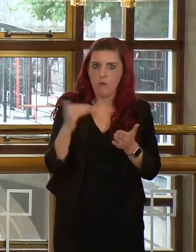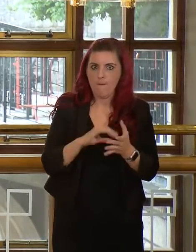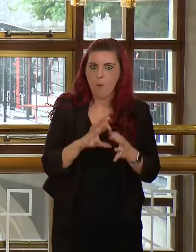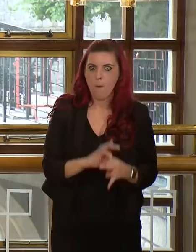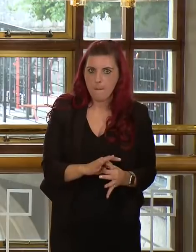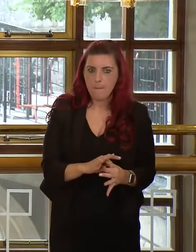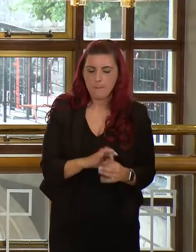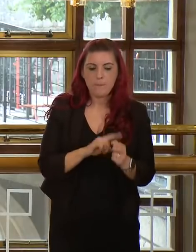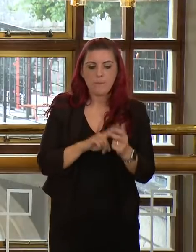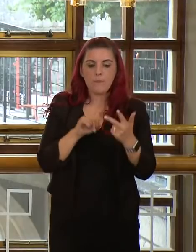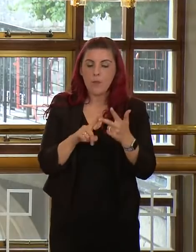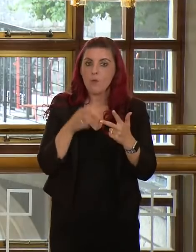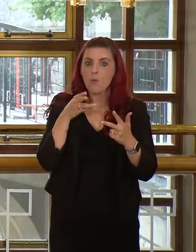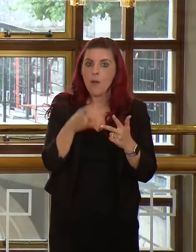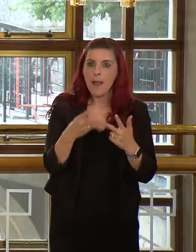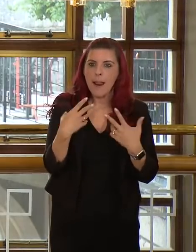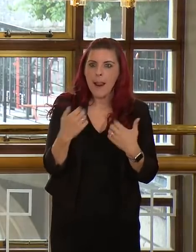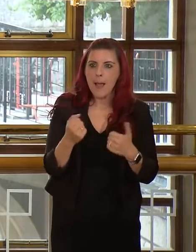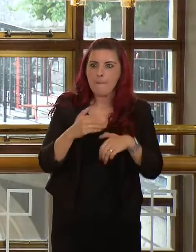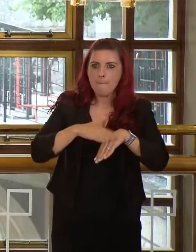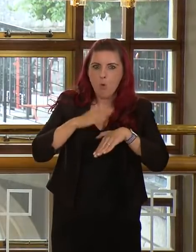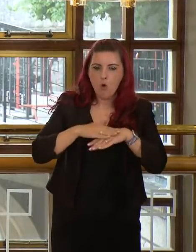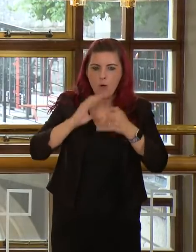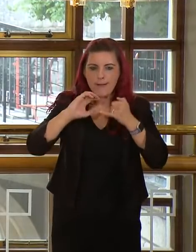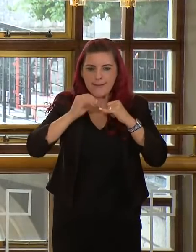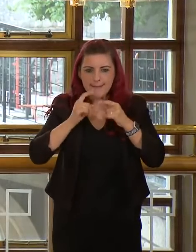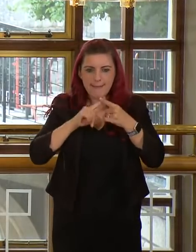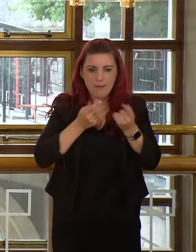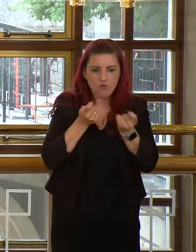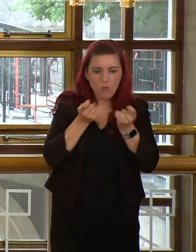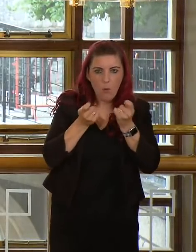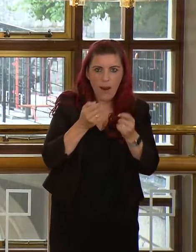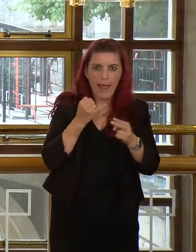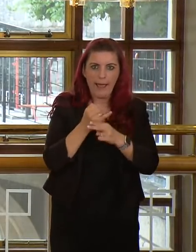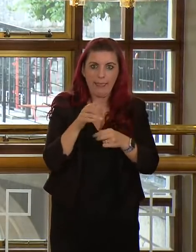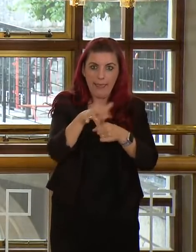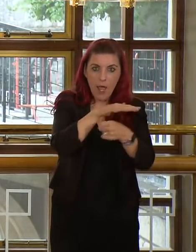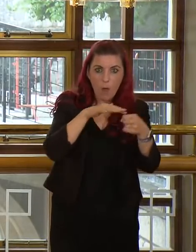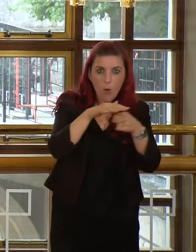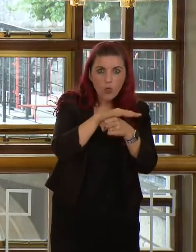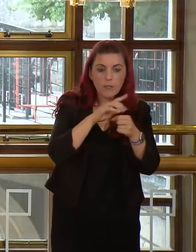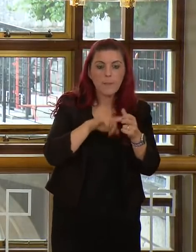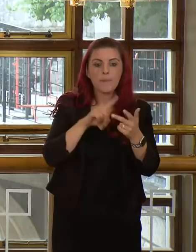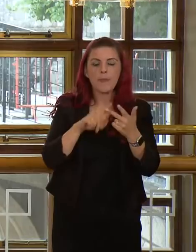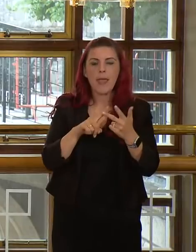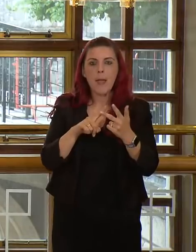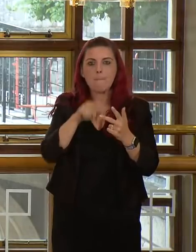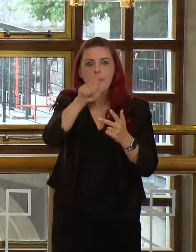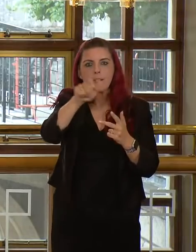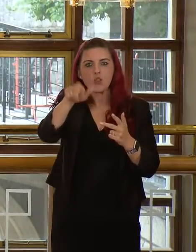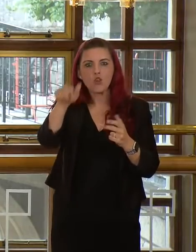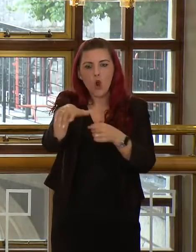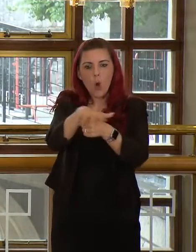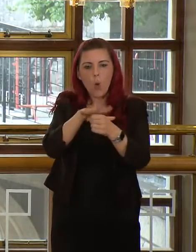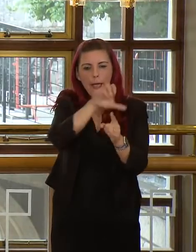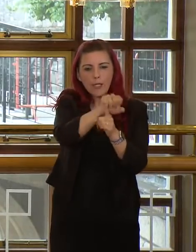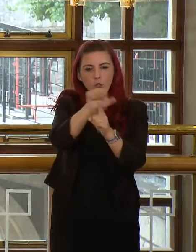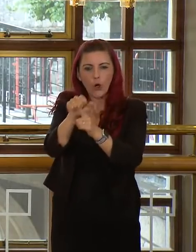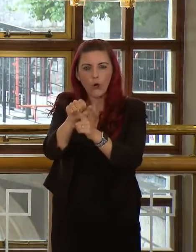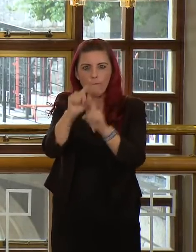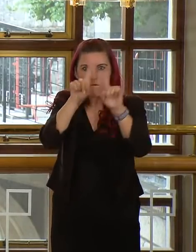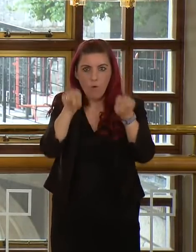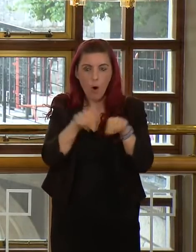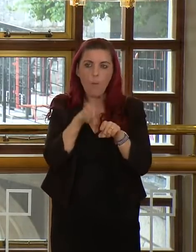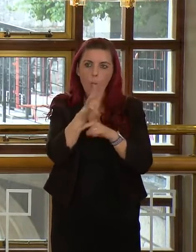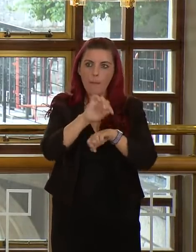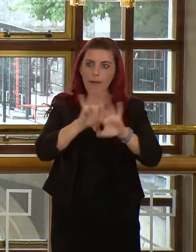Also, we'll be stepping up checks and controls in the airports. The passenger locator form, for example, will go online. It's a much better way of making sure we get the